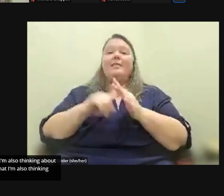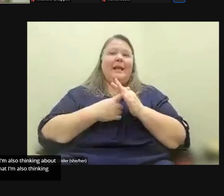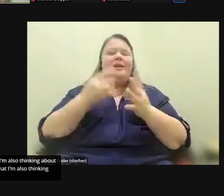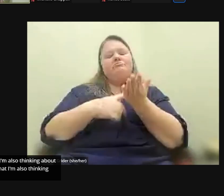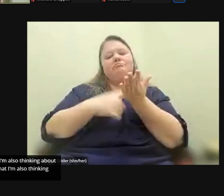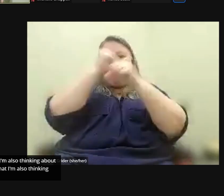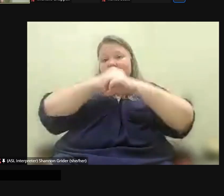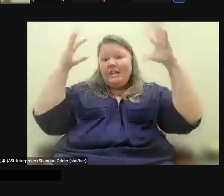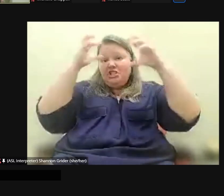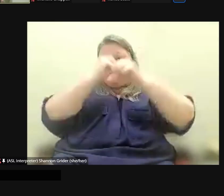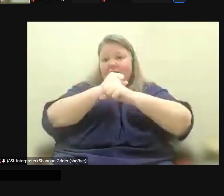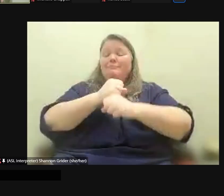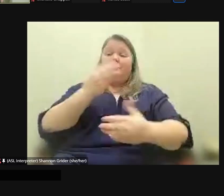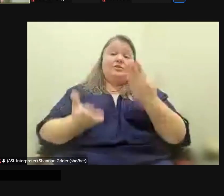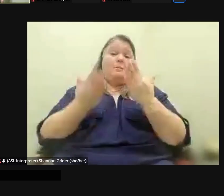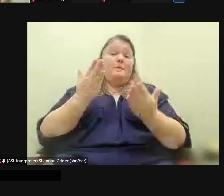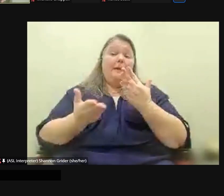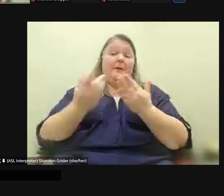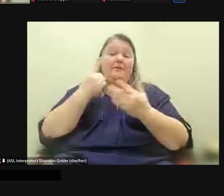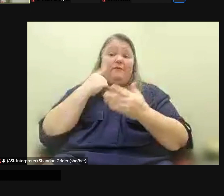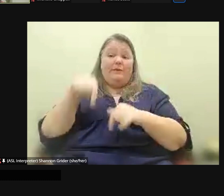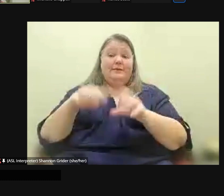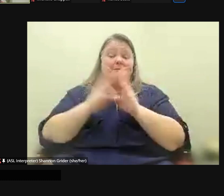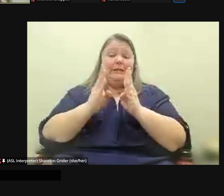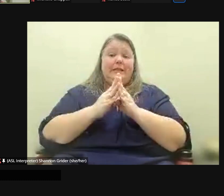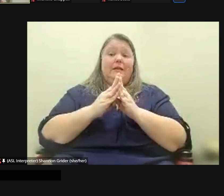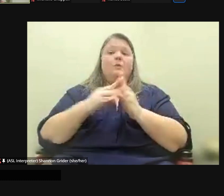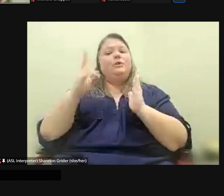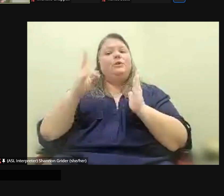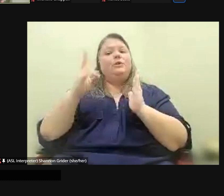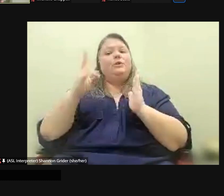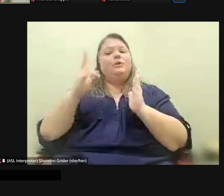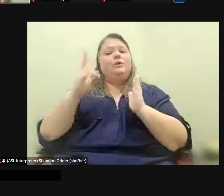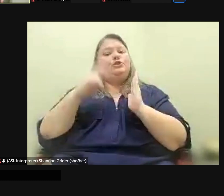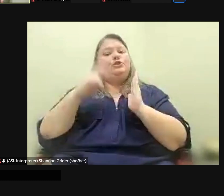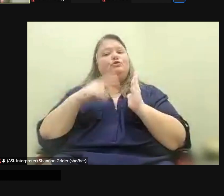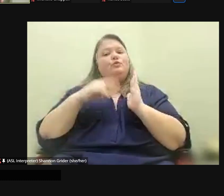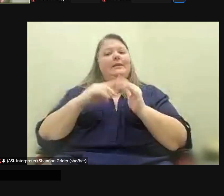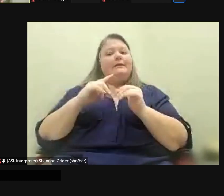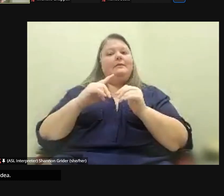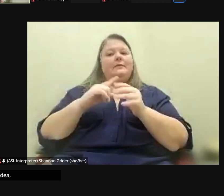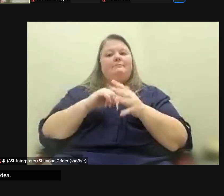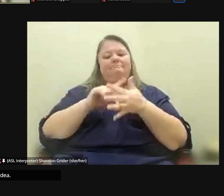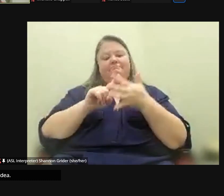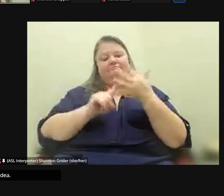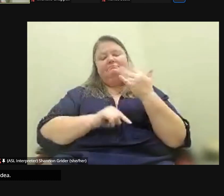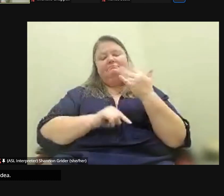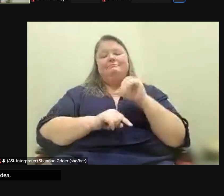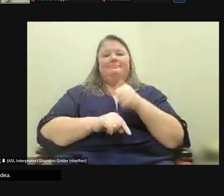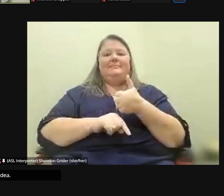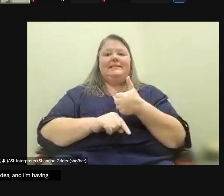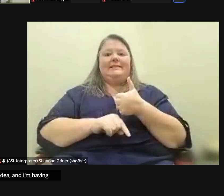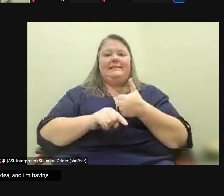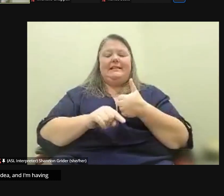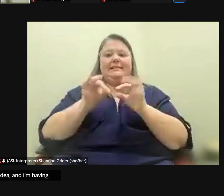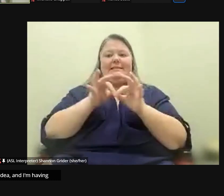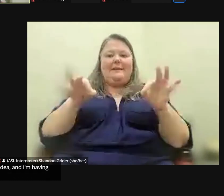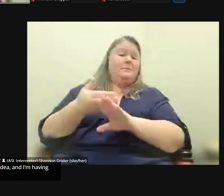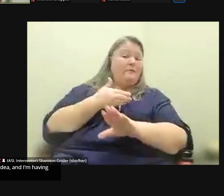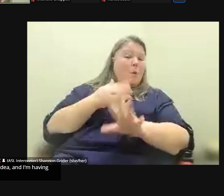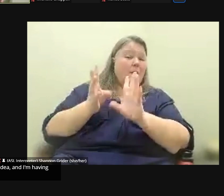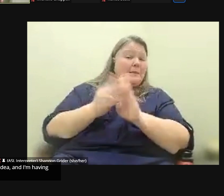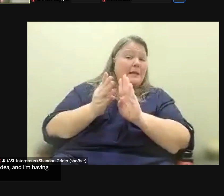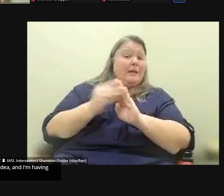Yeah, Jenny, I love that idea. And I'm having some synergy moment over here too with